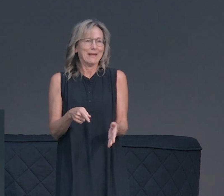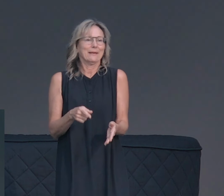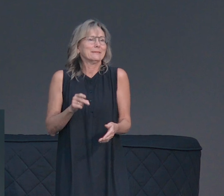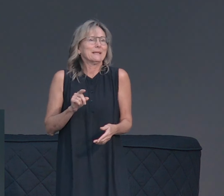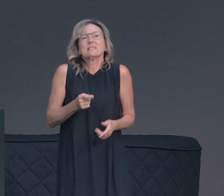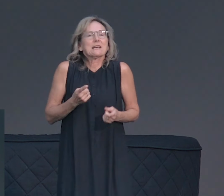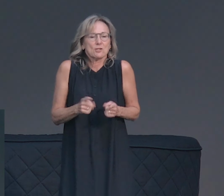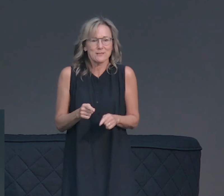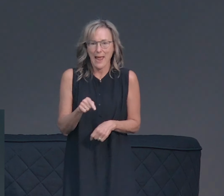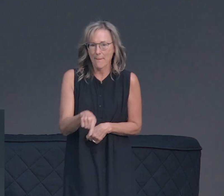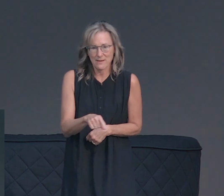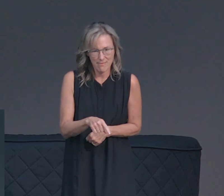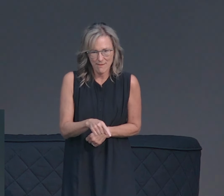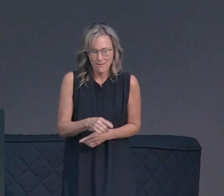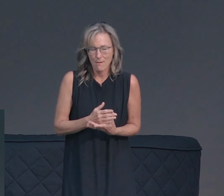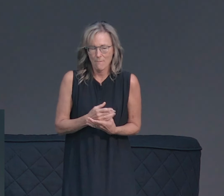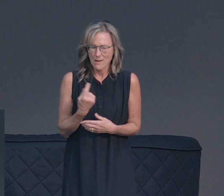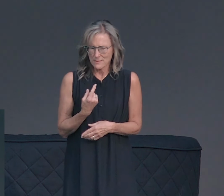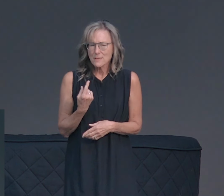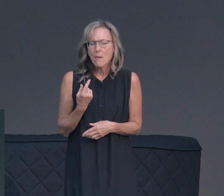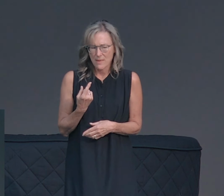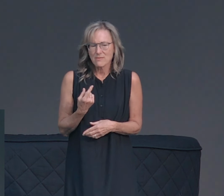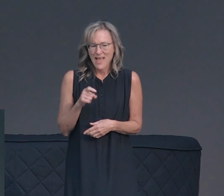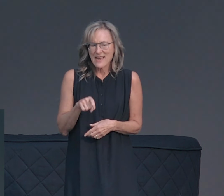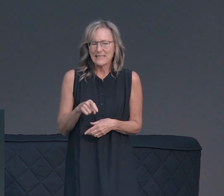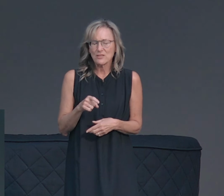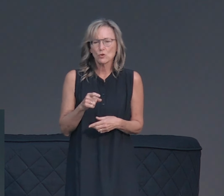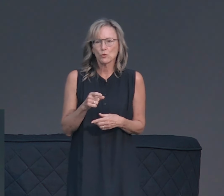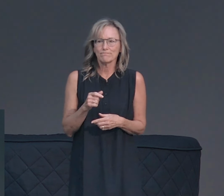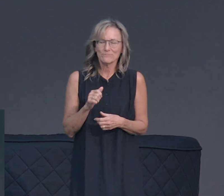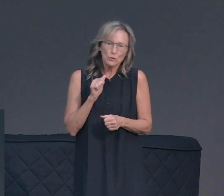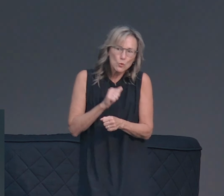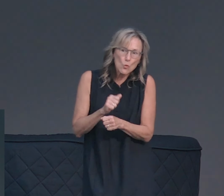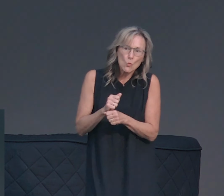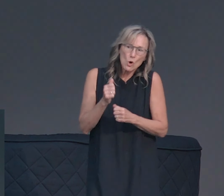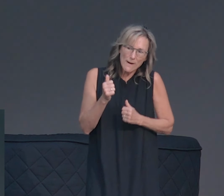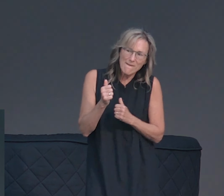them. Something that they're to strive for.